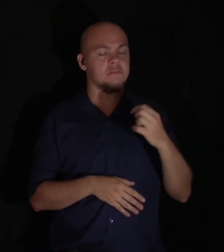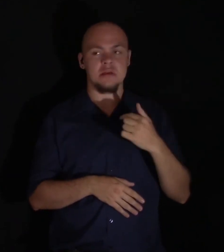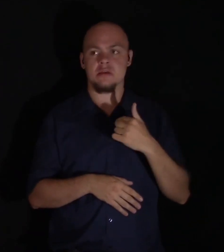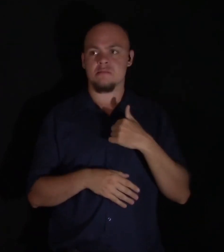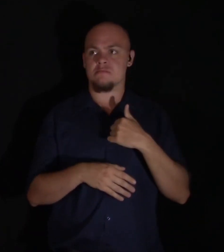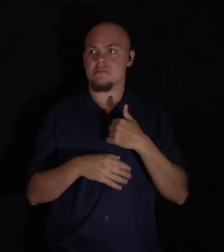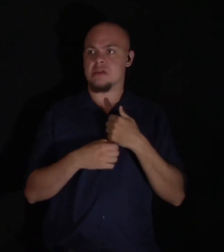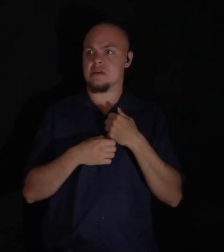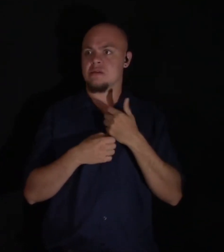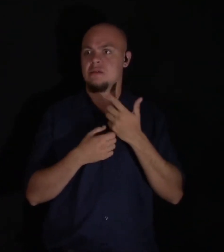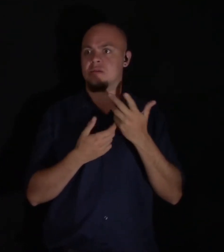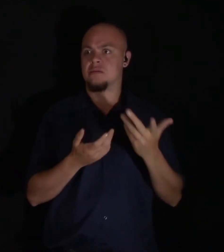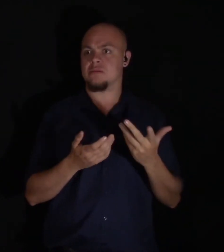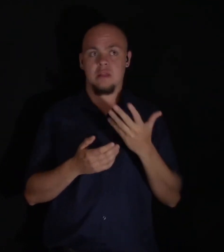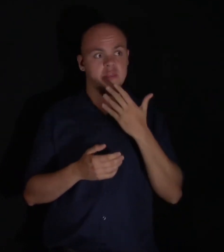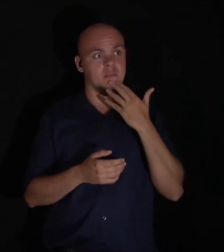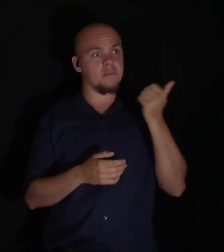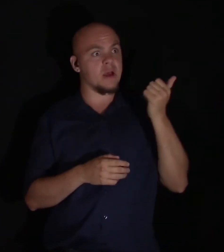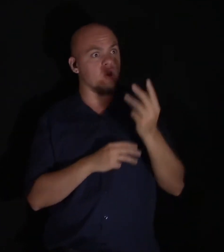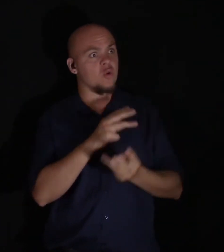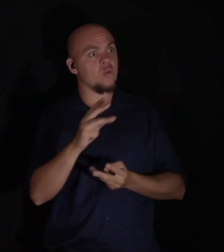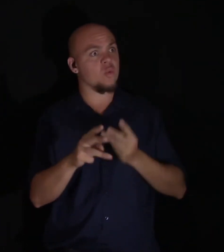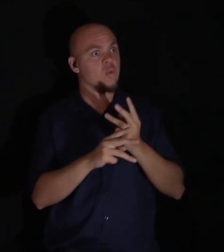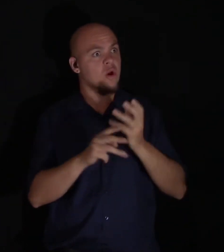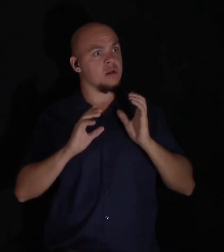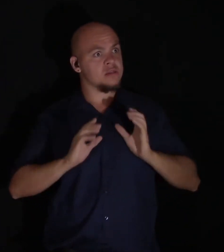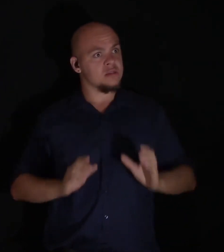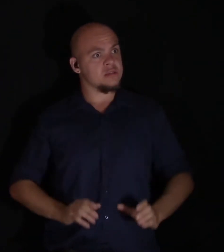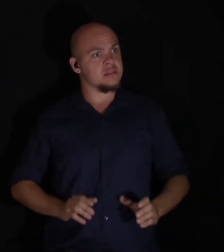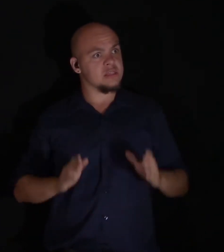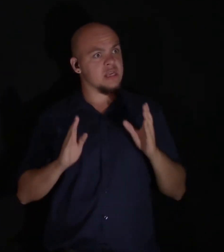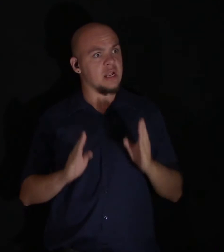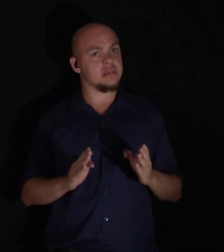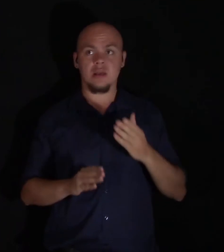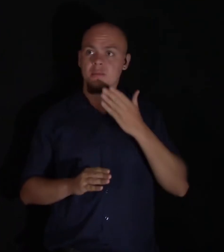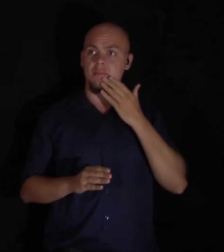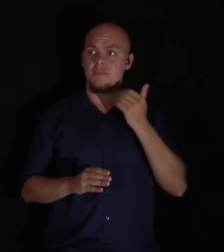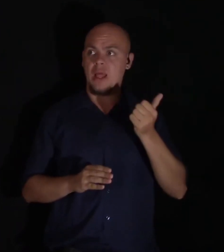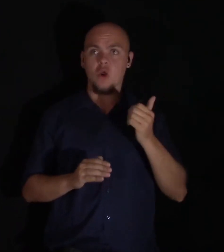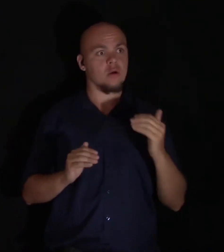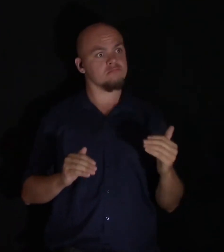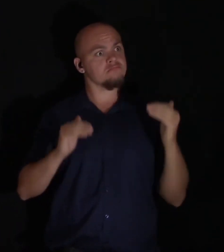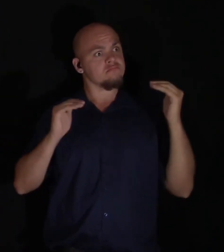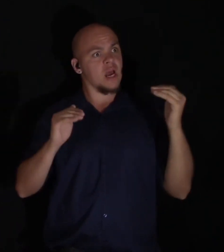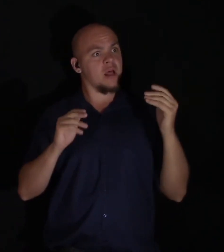me the better world citizen, if not the more highly evolved human being.